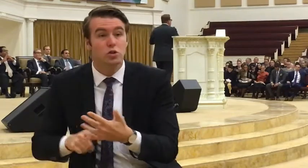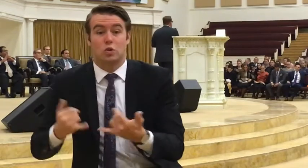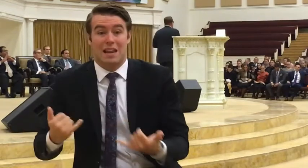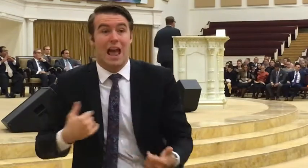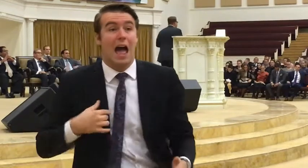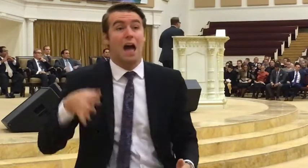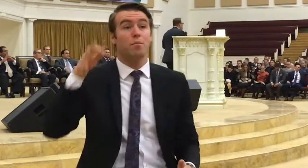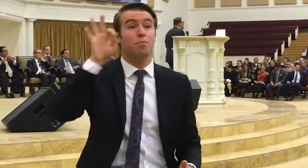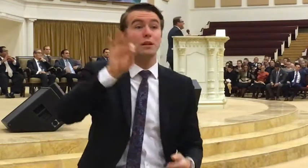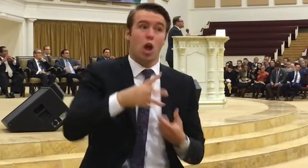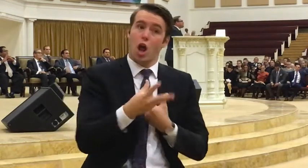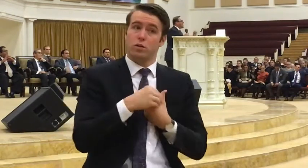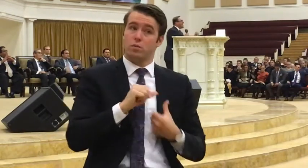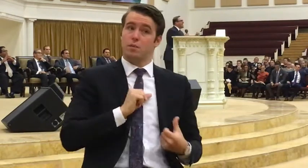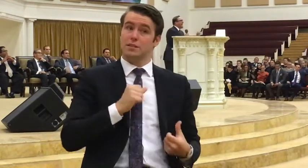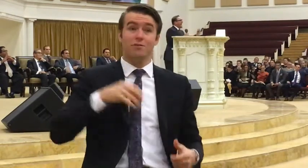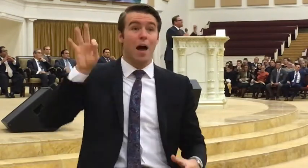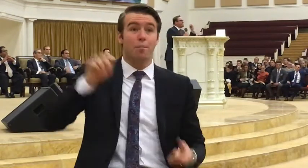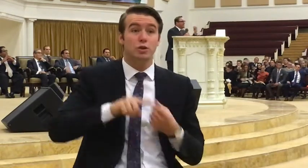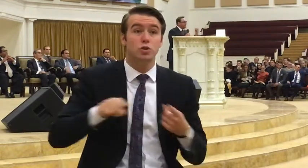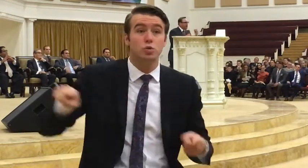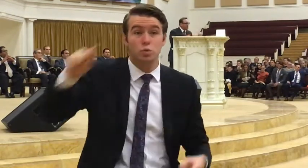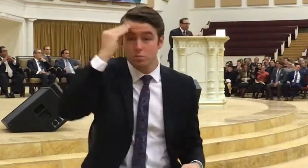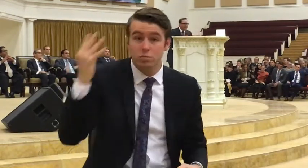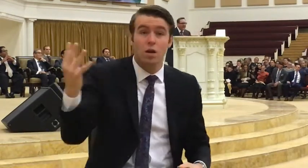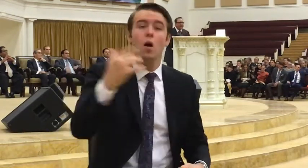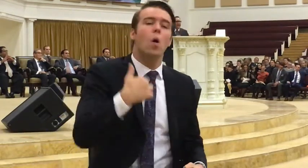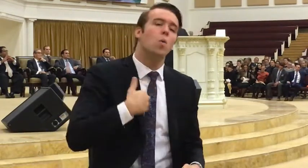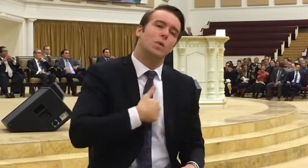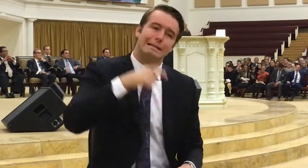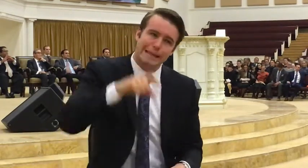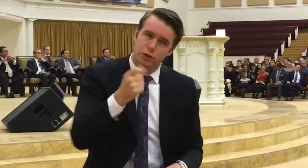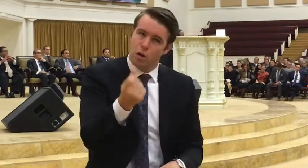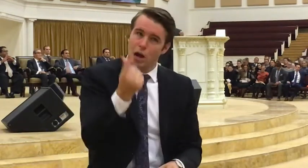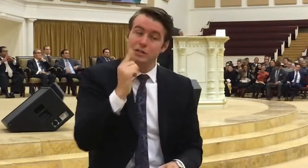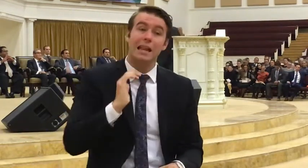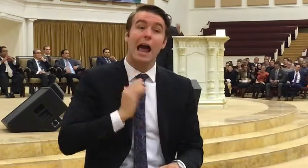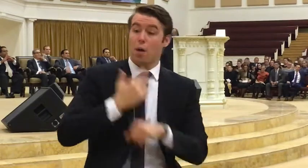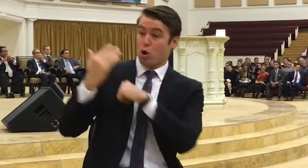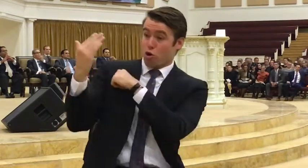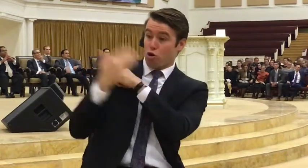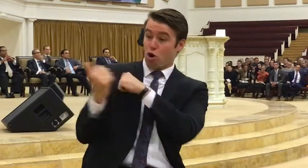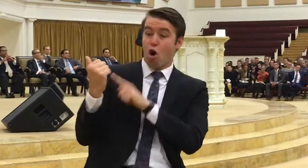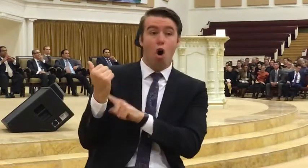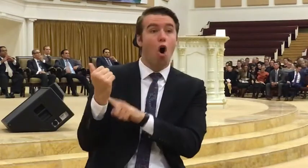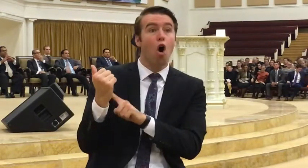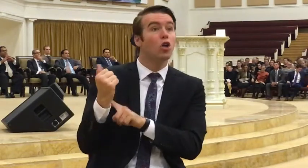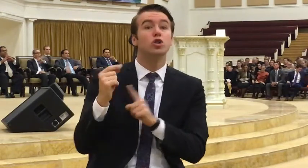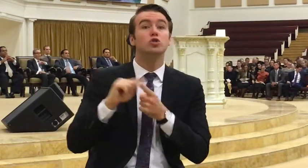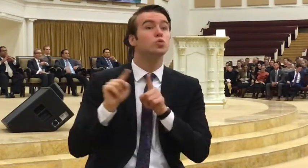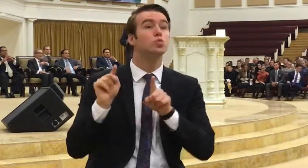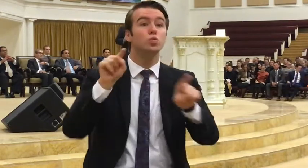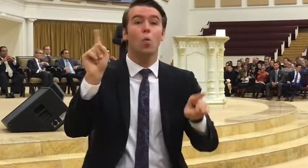church, including myself, is we have got to understand that our calling is the marketplace.